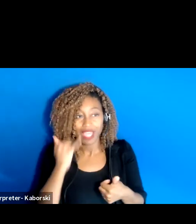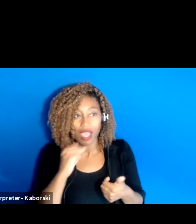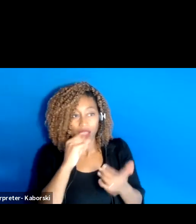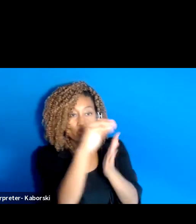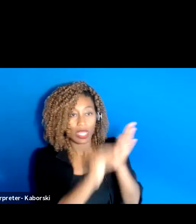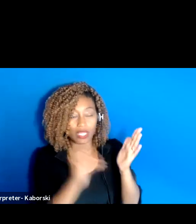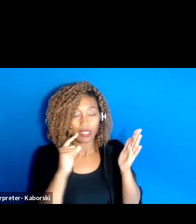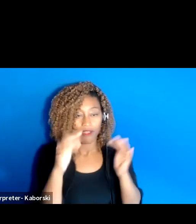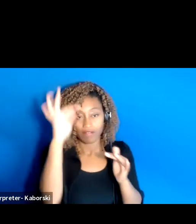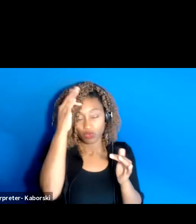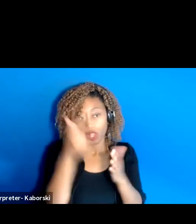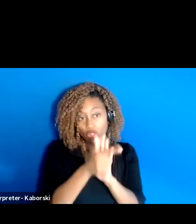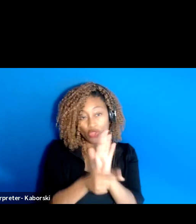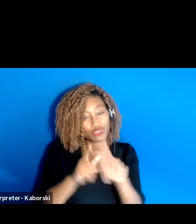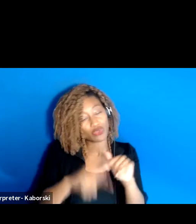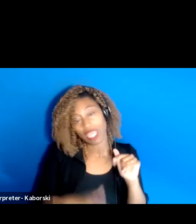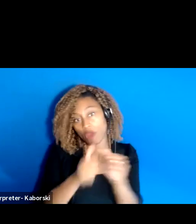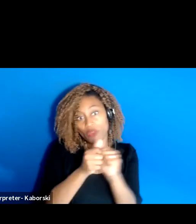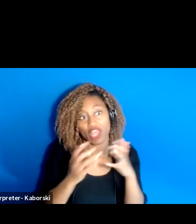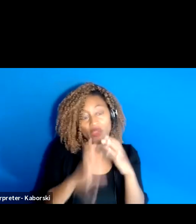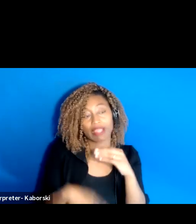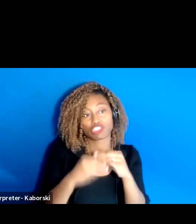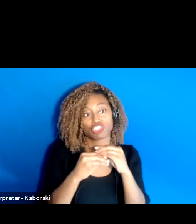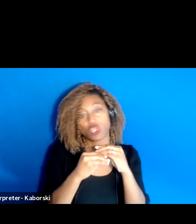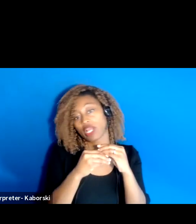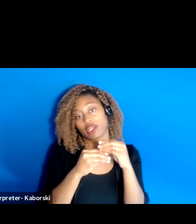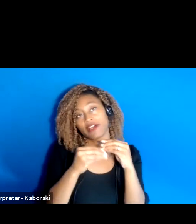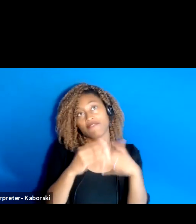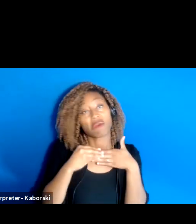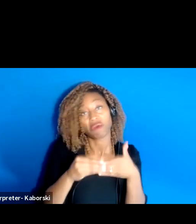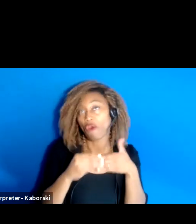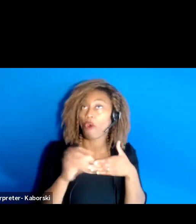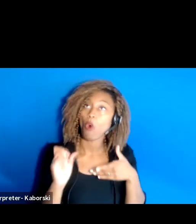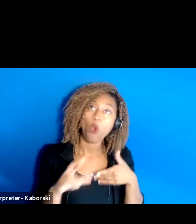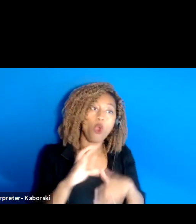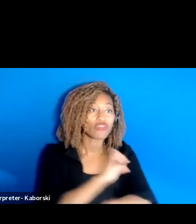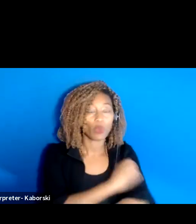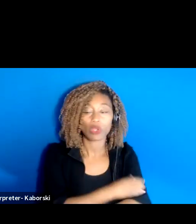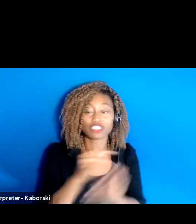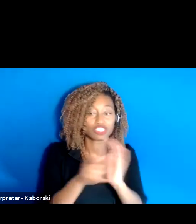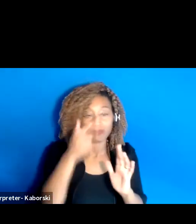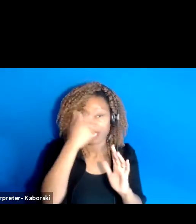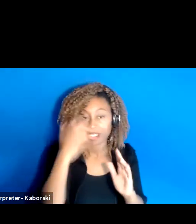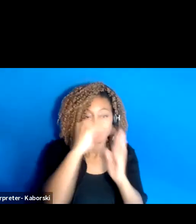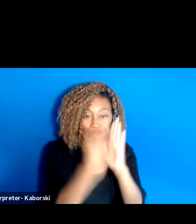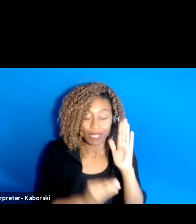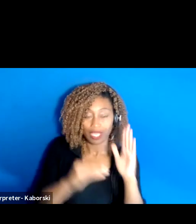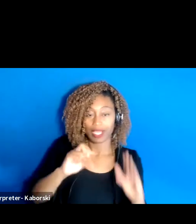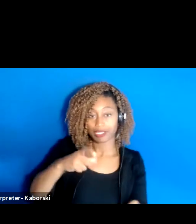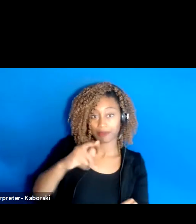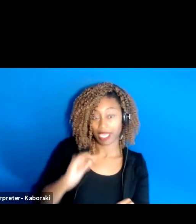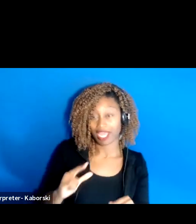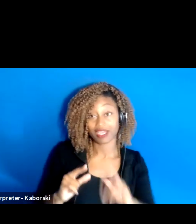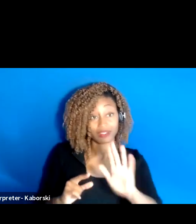get any extra leeway or any other authority just because you write it into this bill. It is